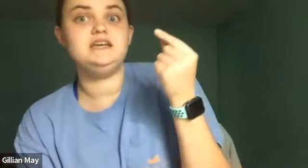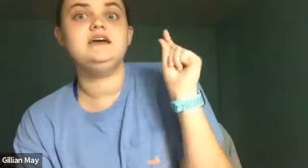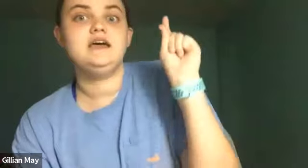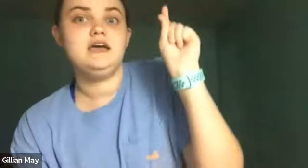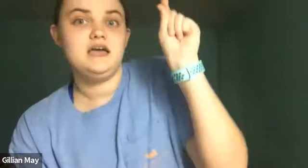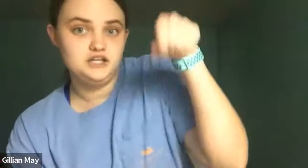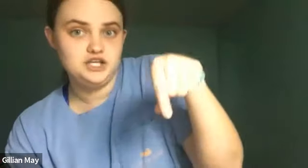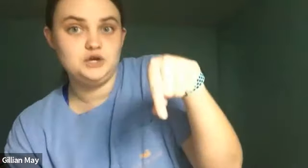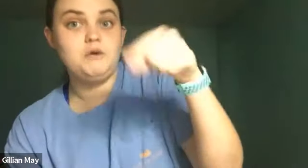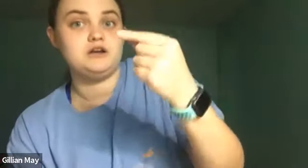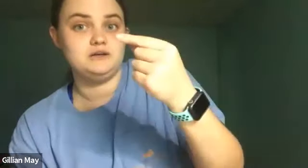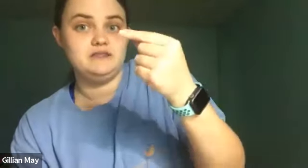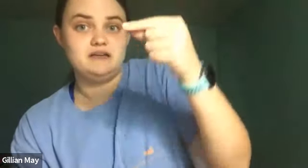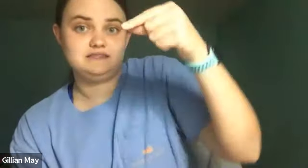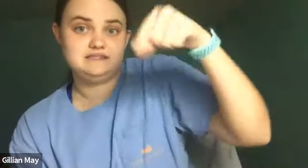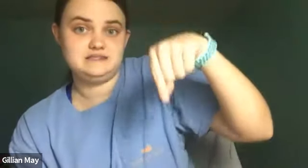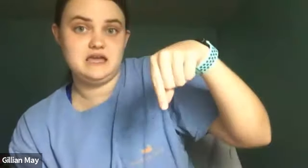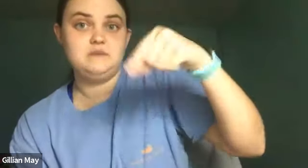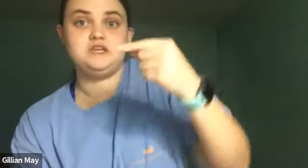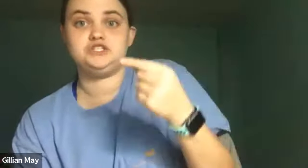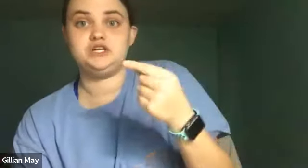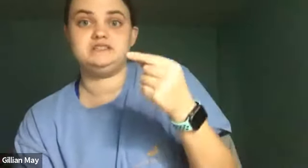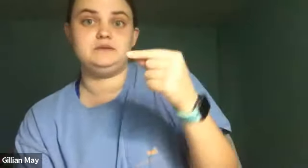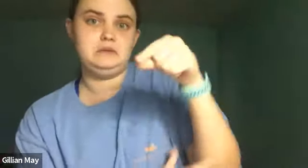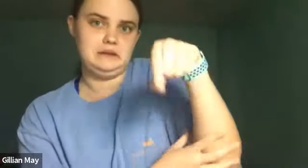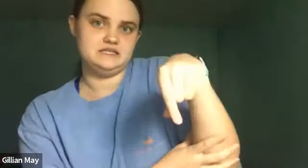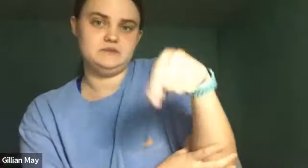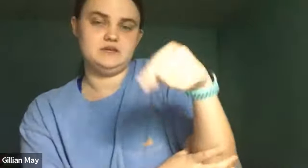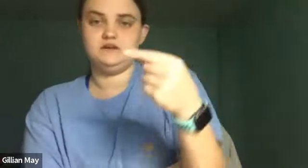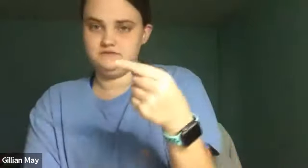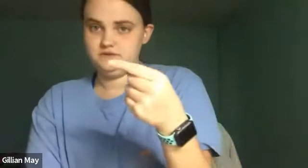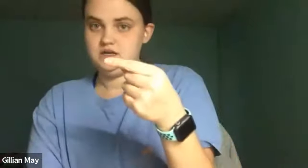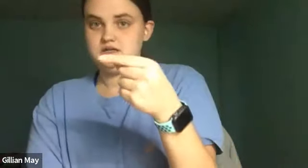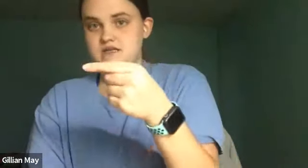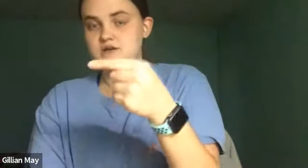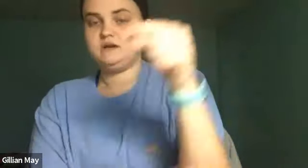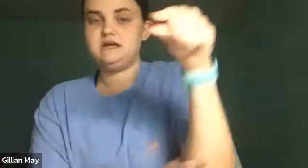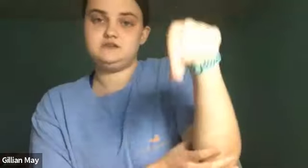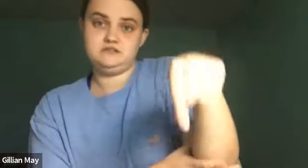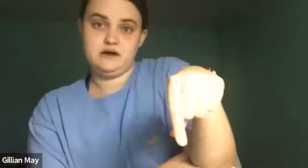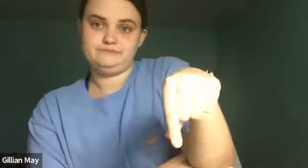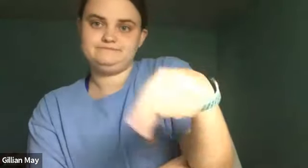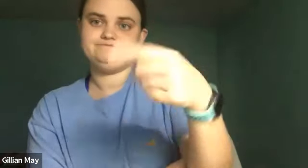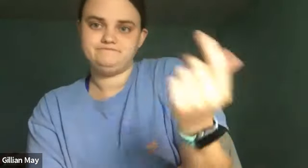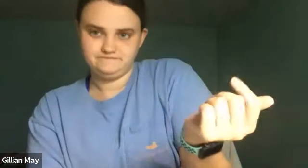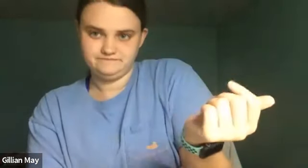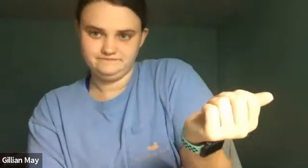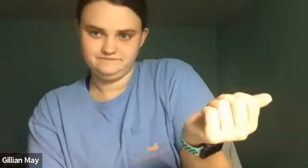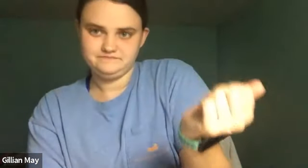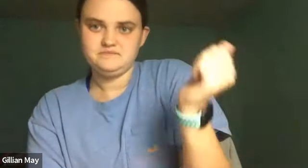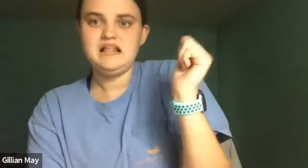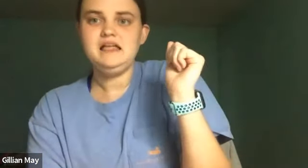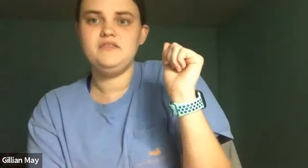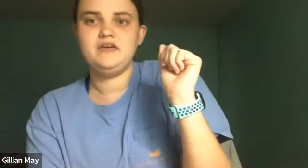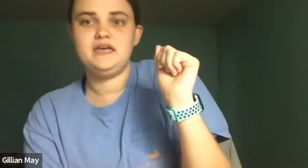G and Q are going to be that same. It's just the placement of sideways or down. And